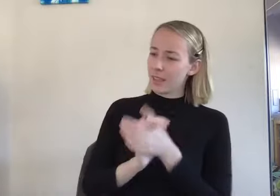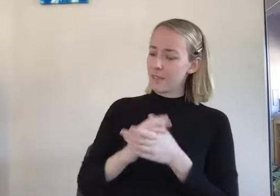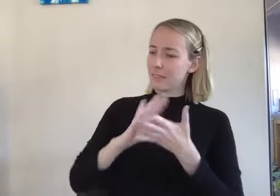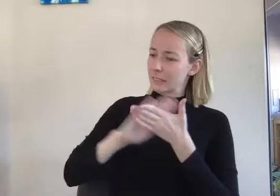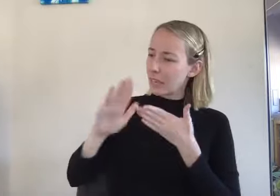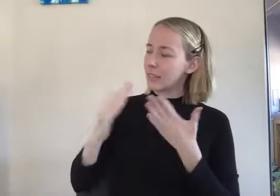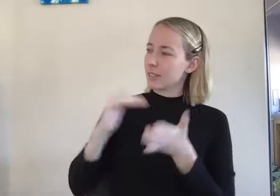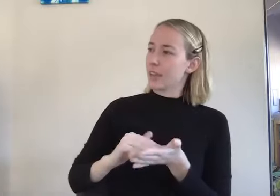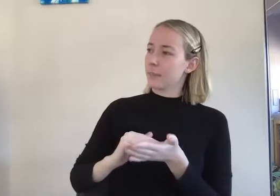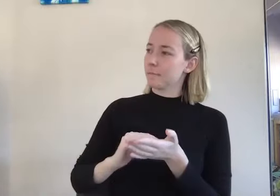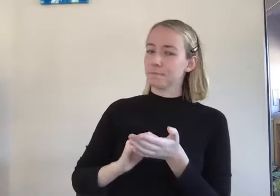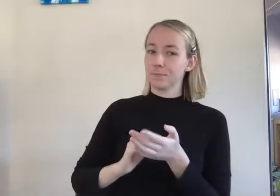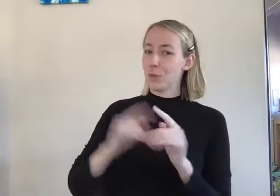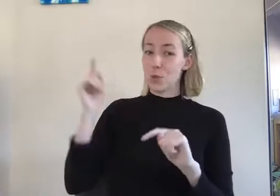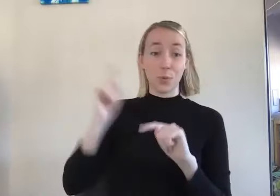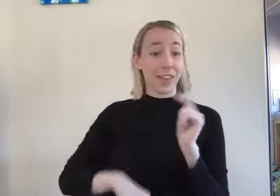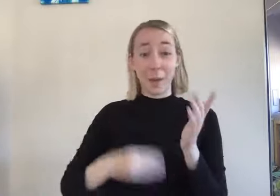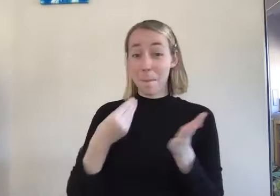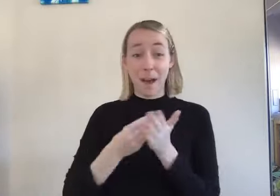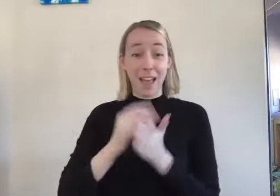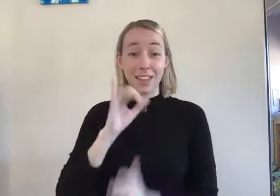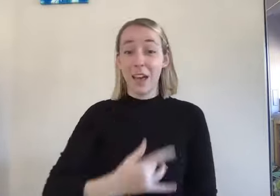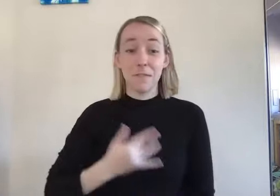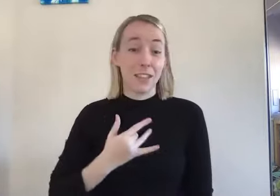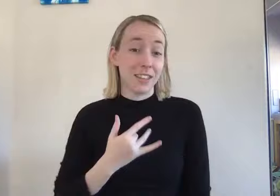absolutely have. There's no way to buy this stuff. It's not